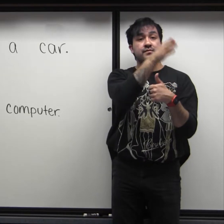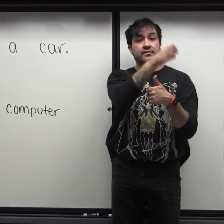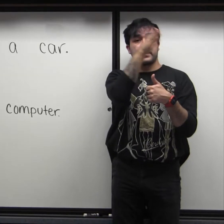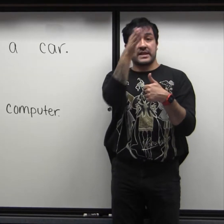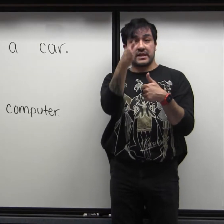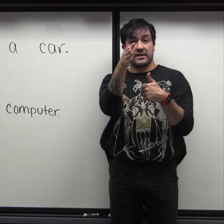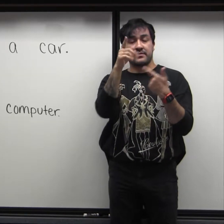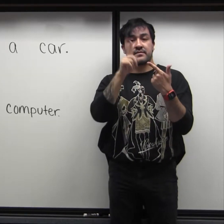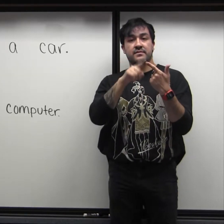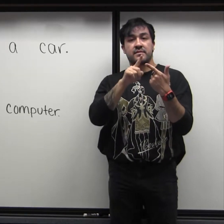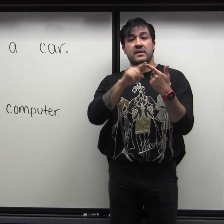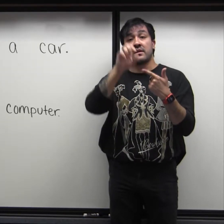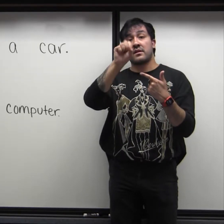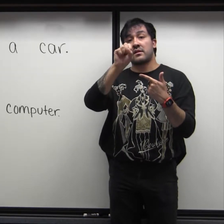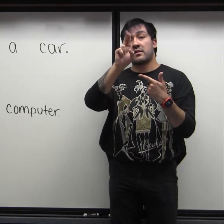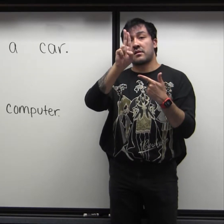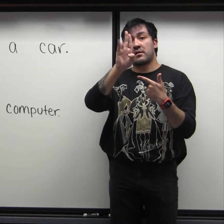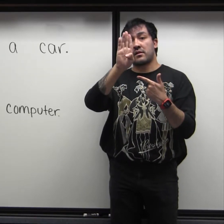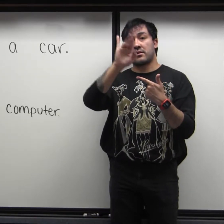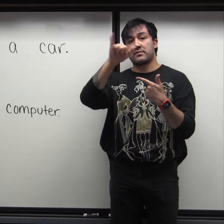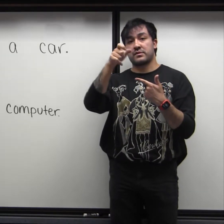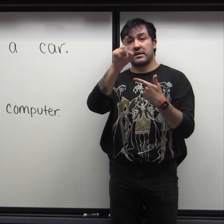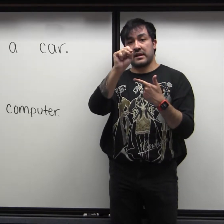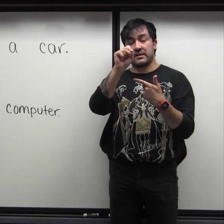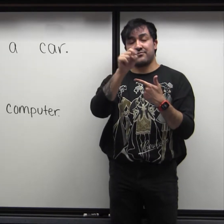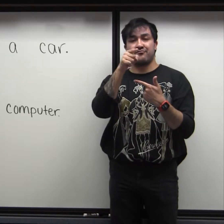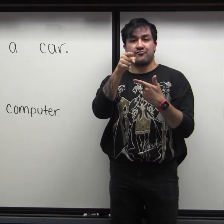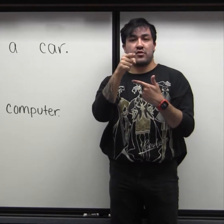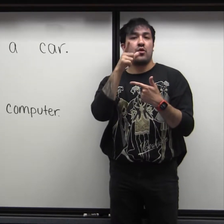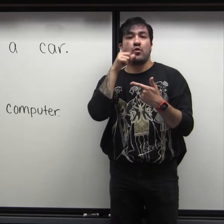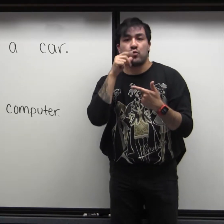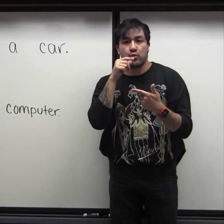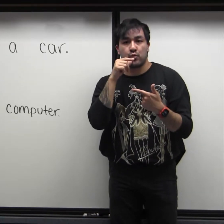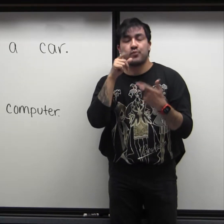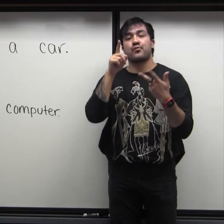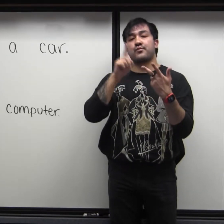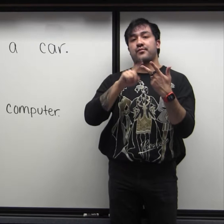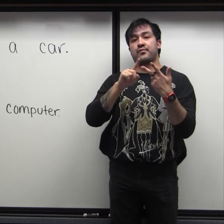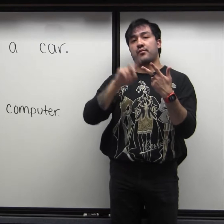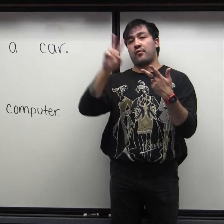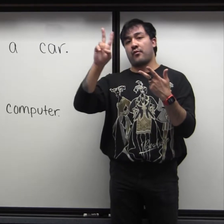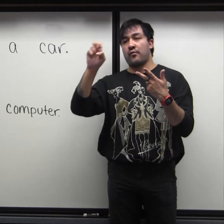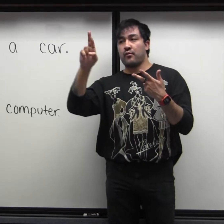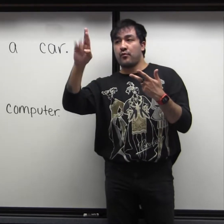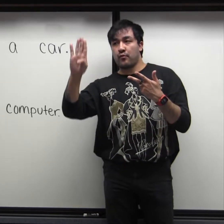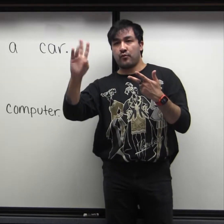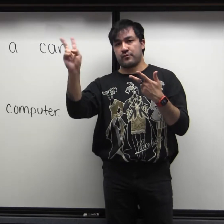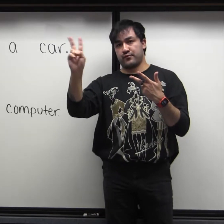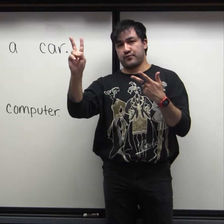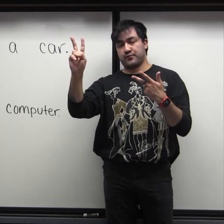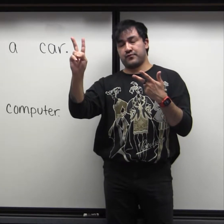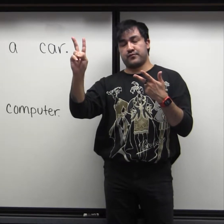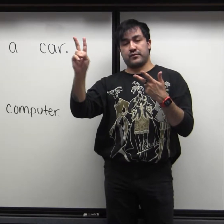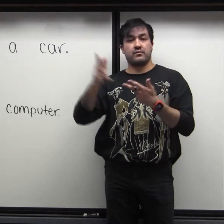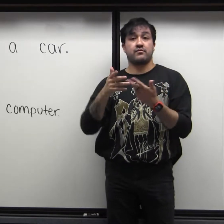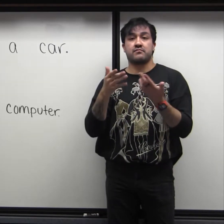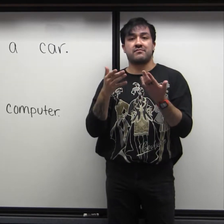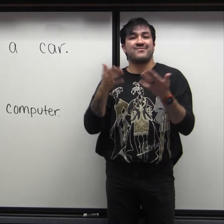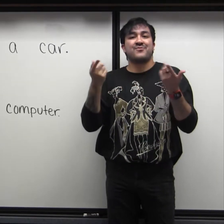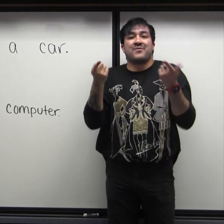object. Then it's going to be the subject. And then you know who the person or what the sentence is about, who's involved. And then